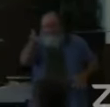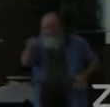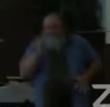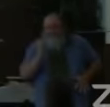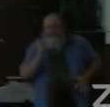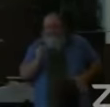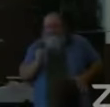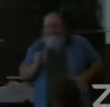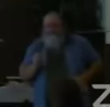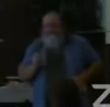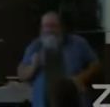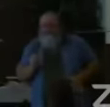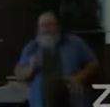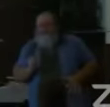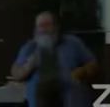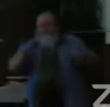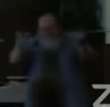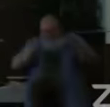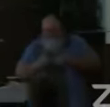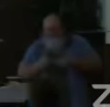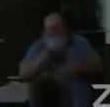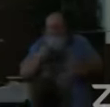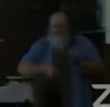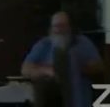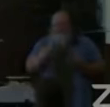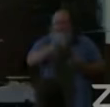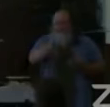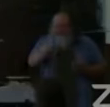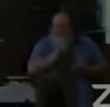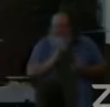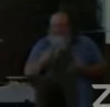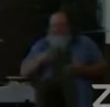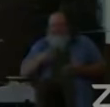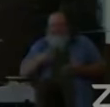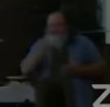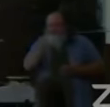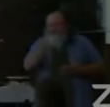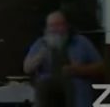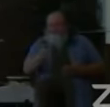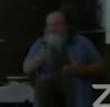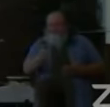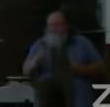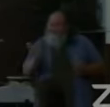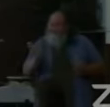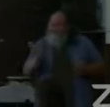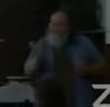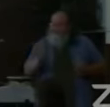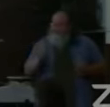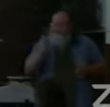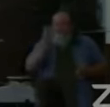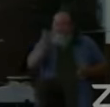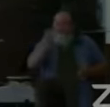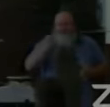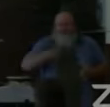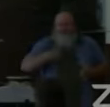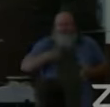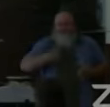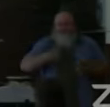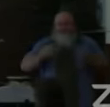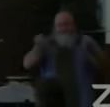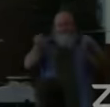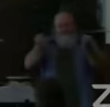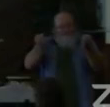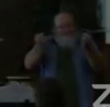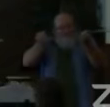And in order to receive what God has for us, we have to let go of some other stuff. You understand what I'm